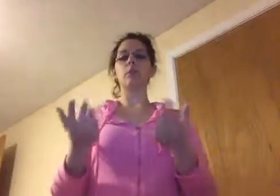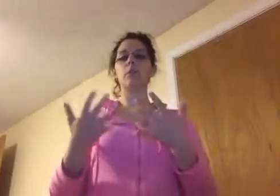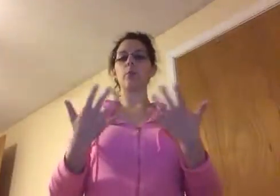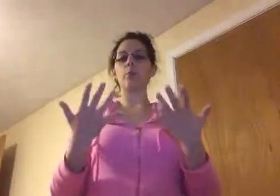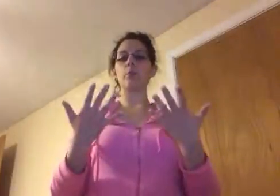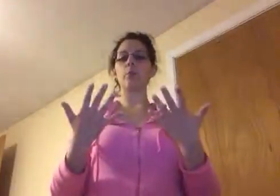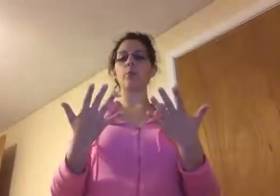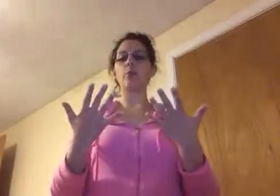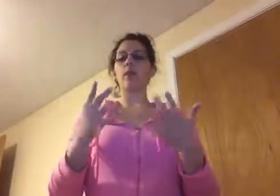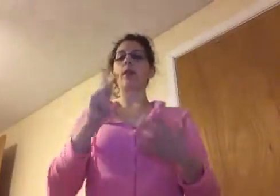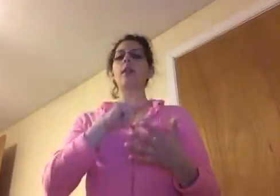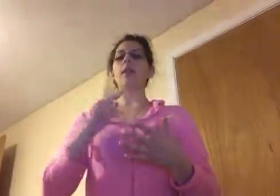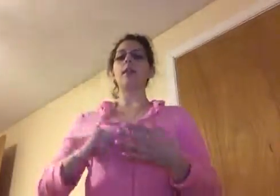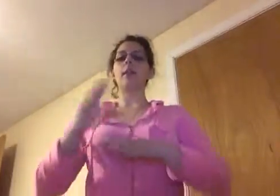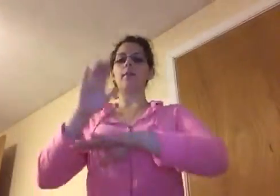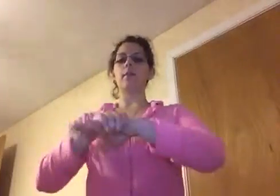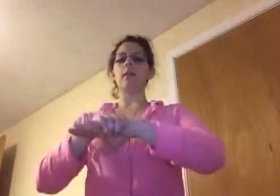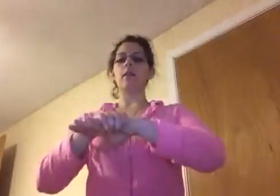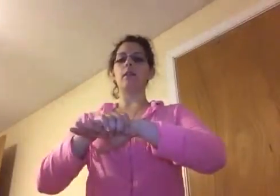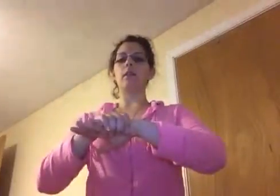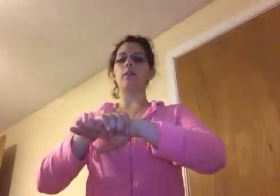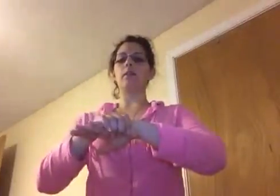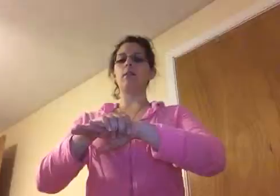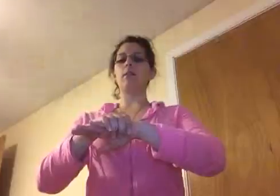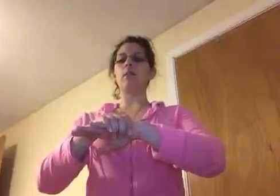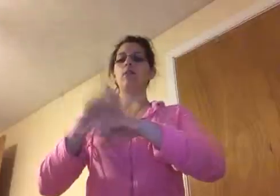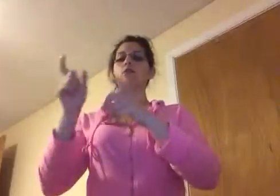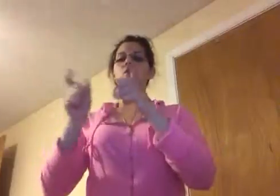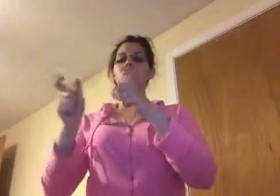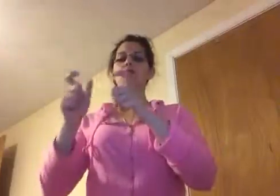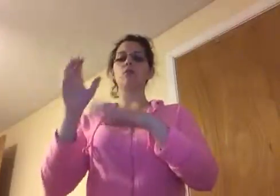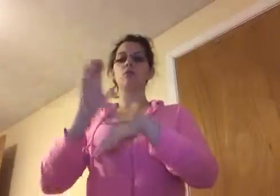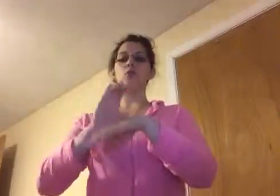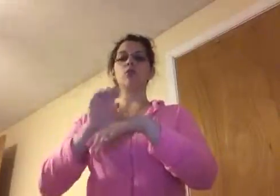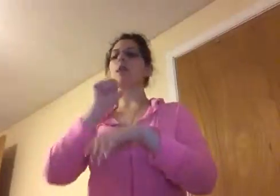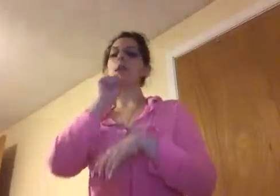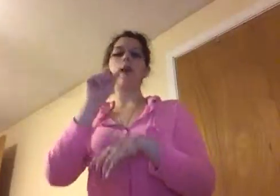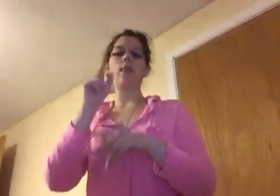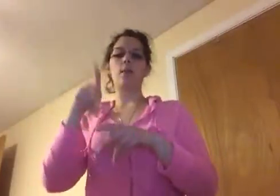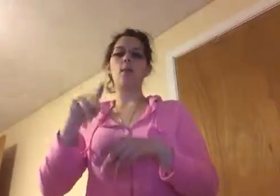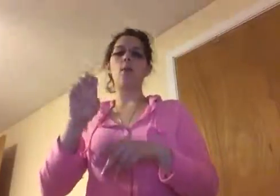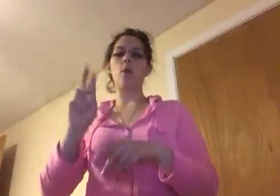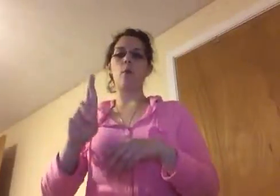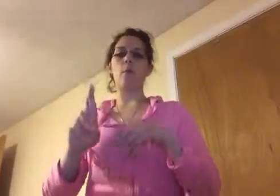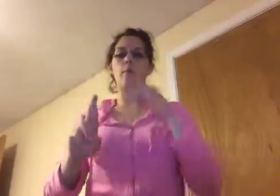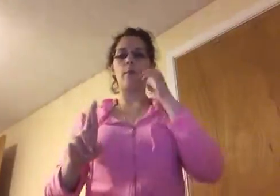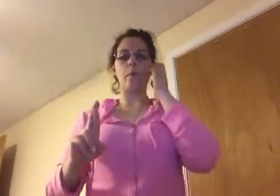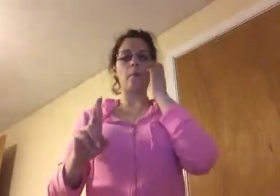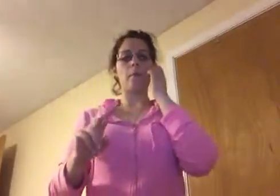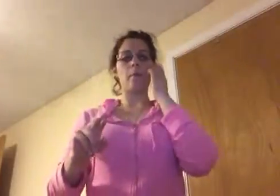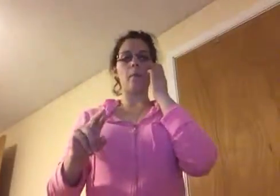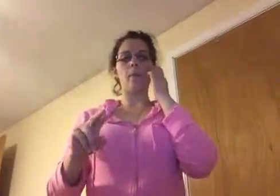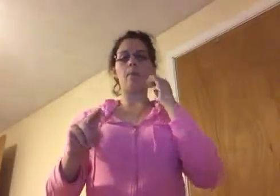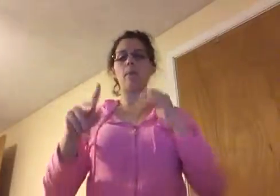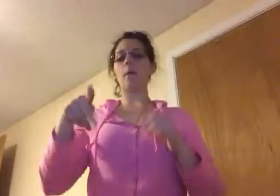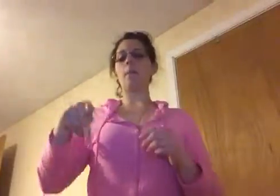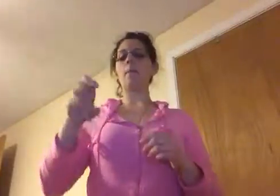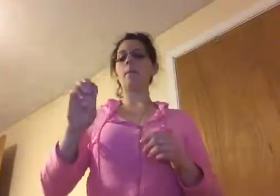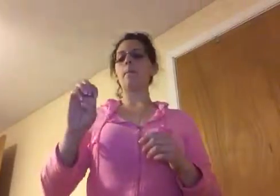Pope. Okay? So the first thing he did was he got an annulment, and then he proceeded to marry more and more women trying to get that male heir, and